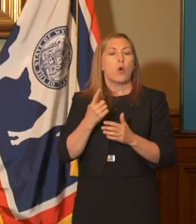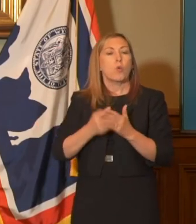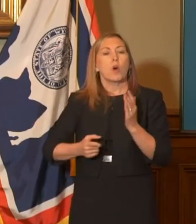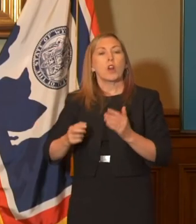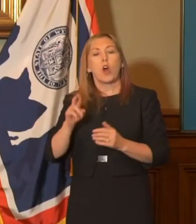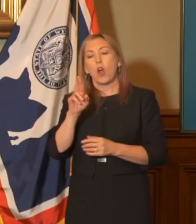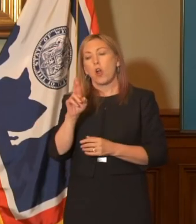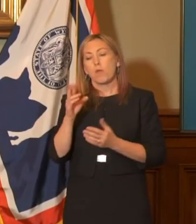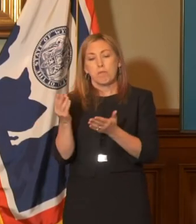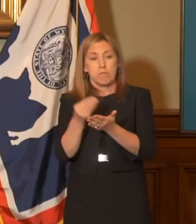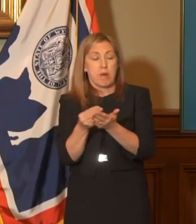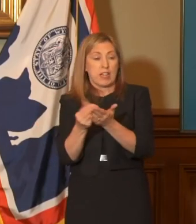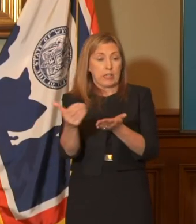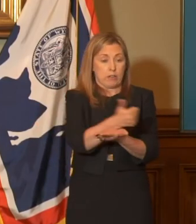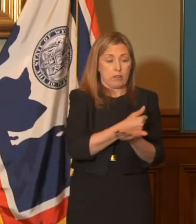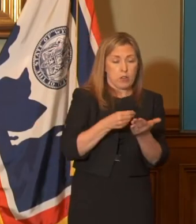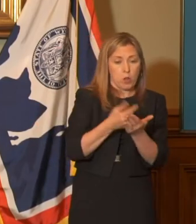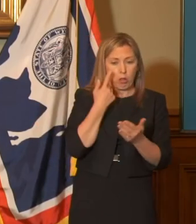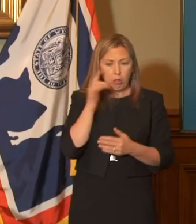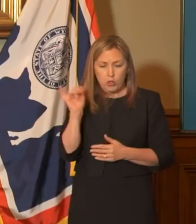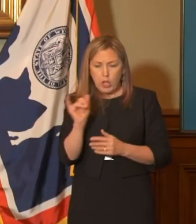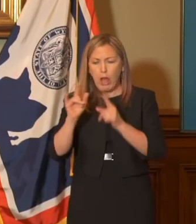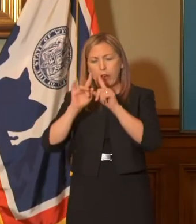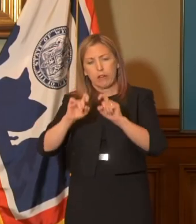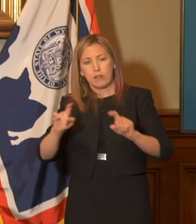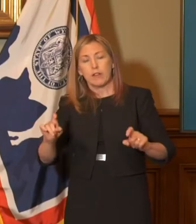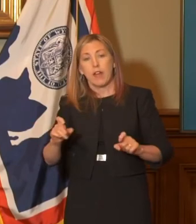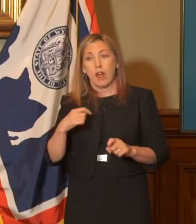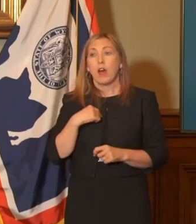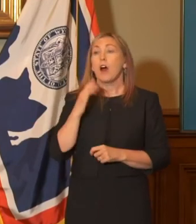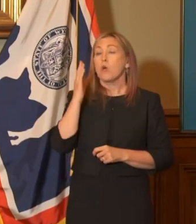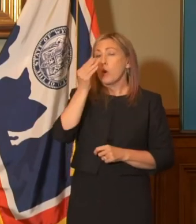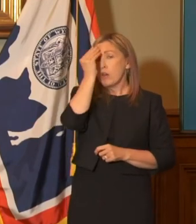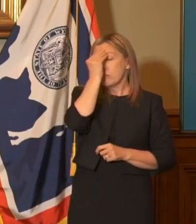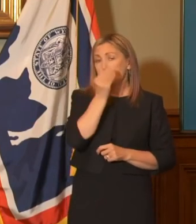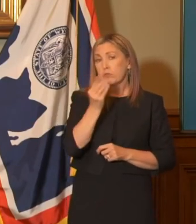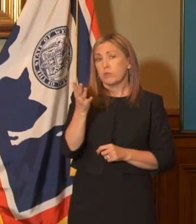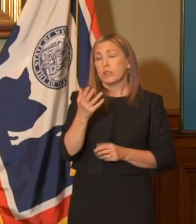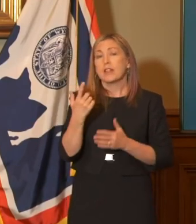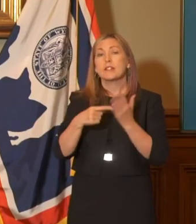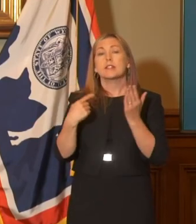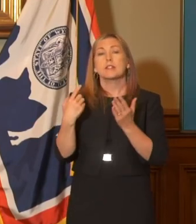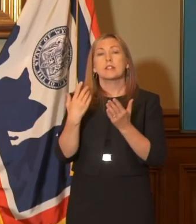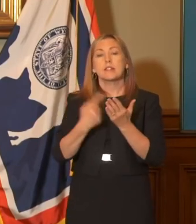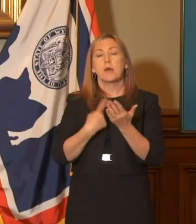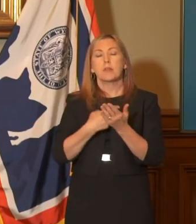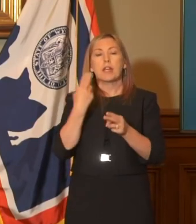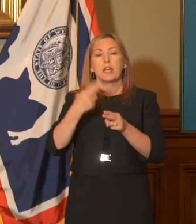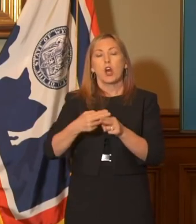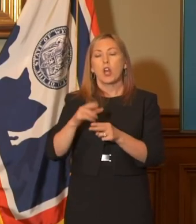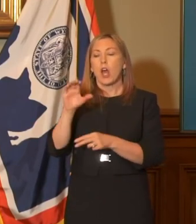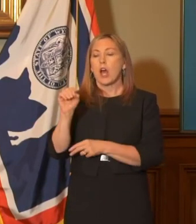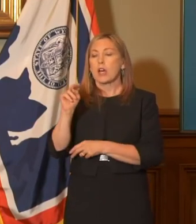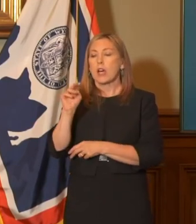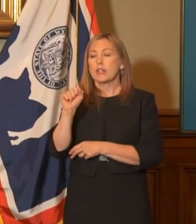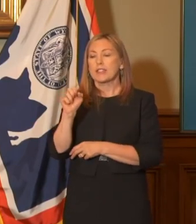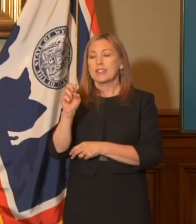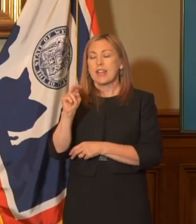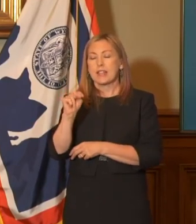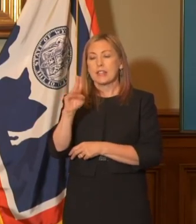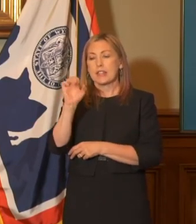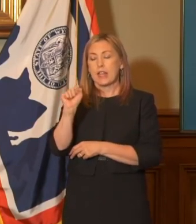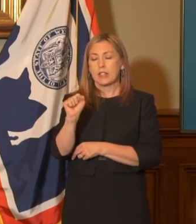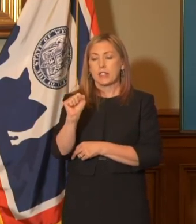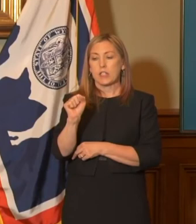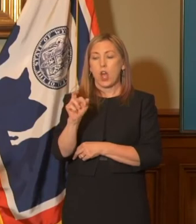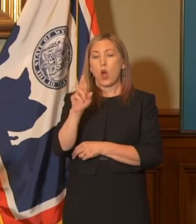look like. And I will say, Jim, that there's something called a consensus revenue estimating group